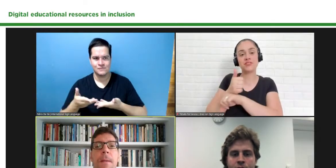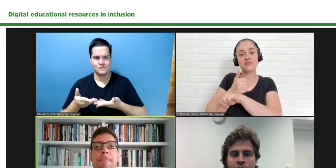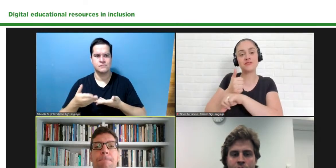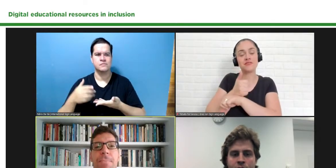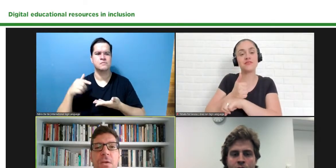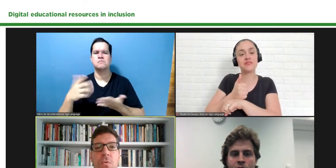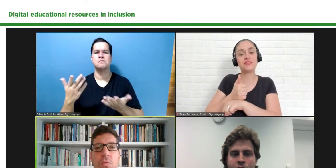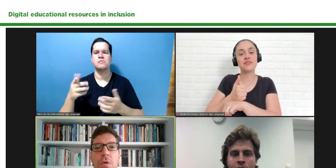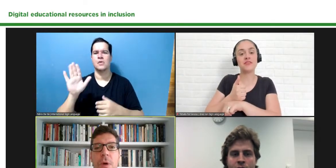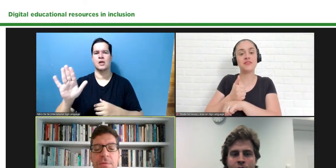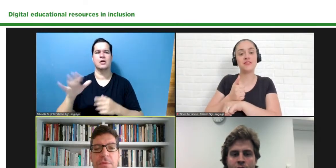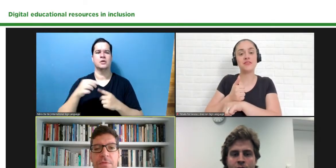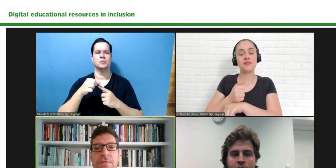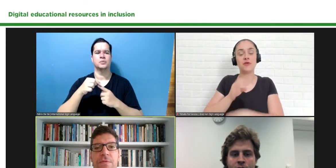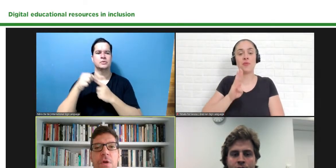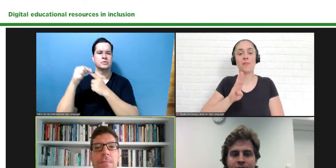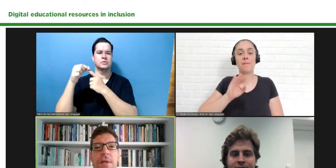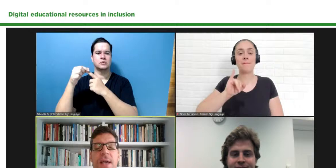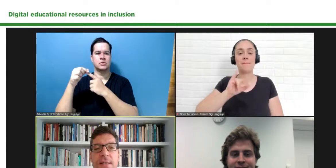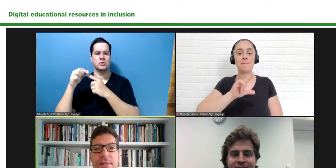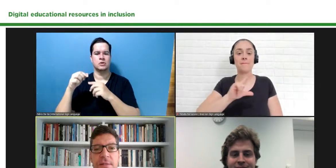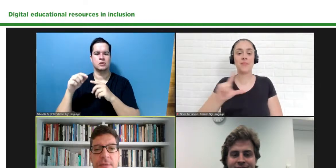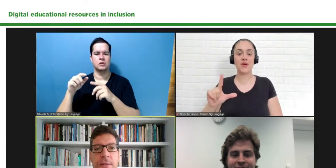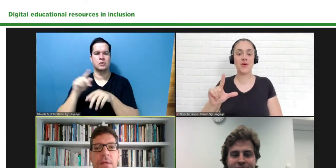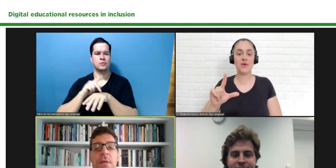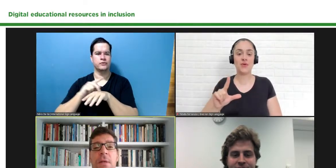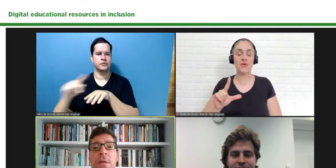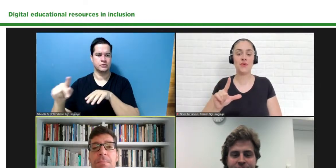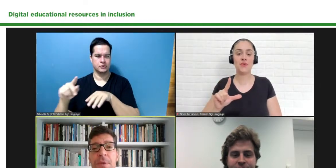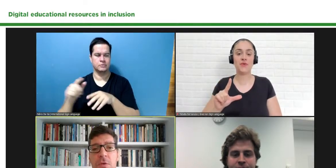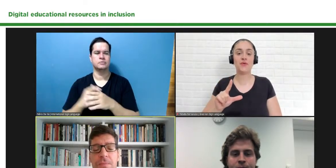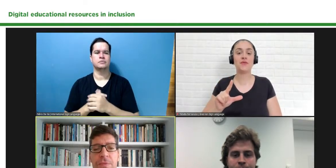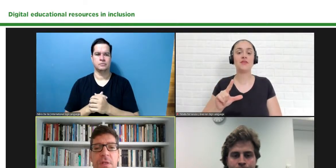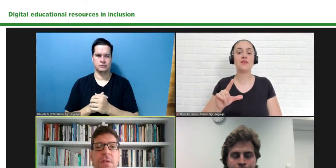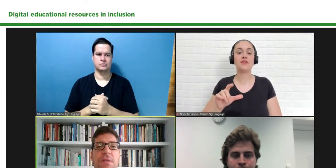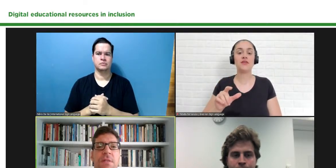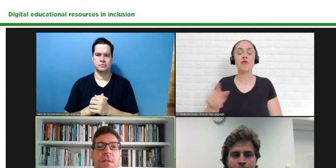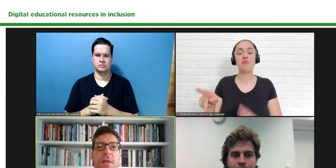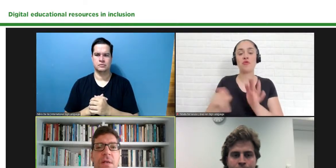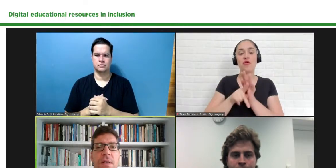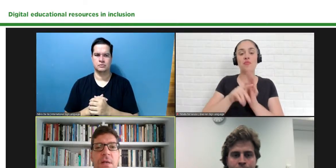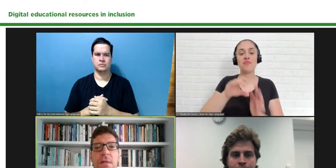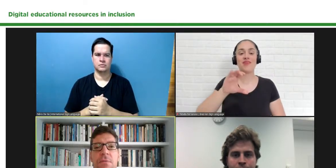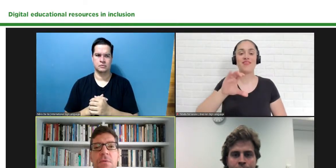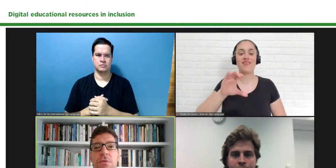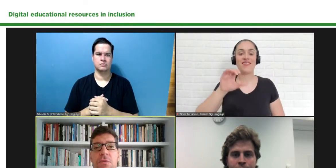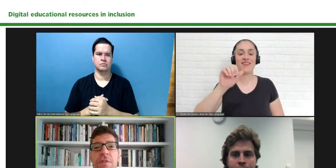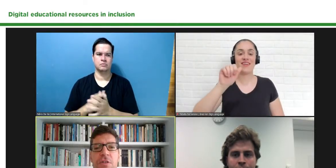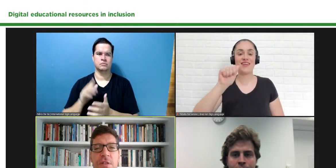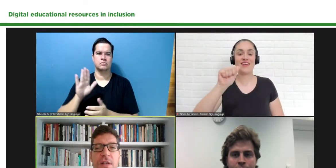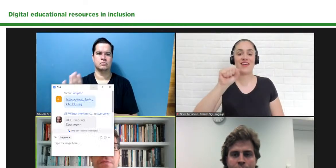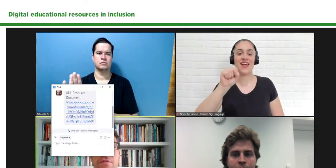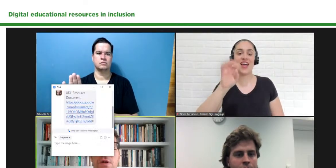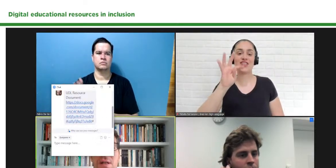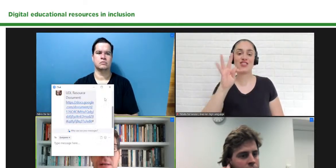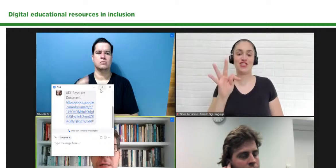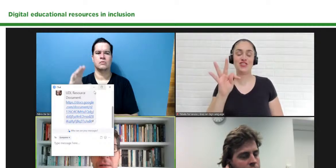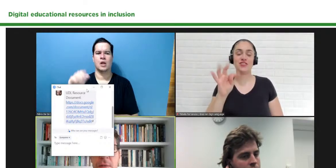is Bill Wilmot from CAST. Bill is an